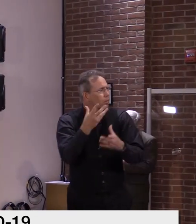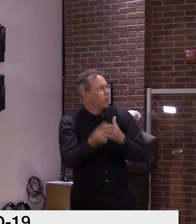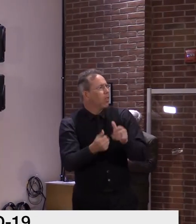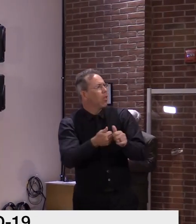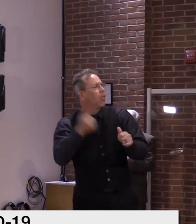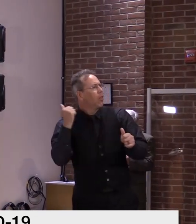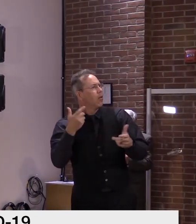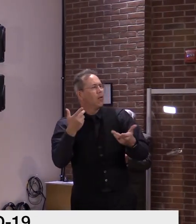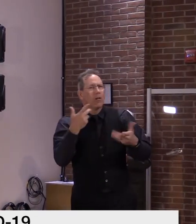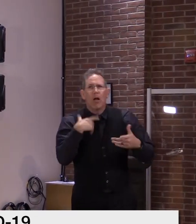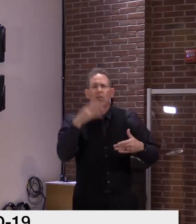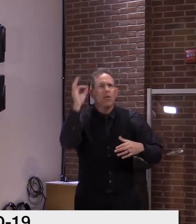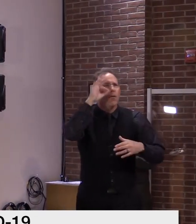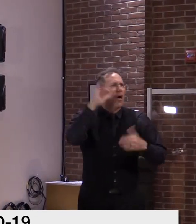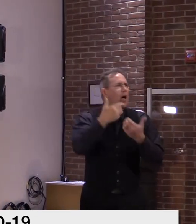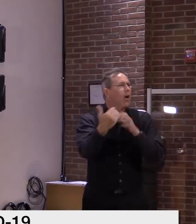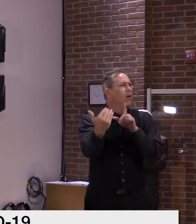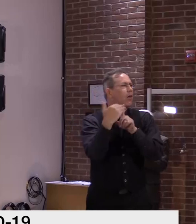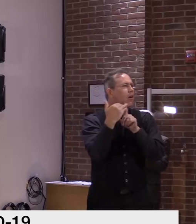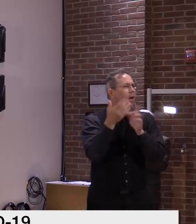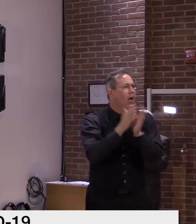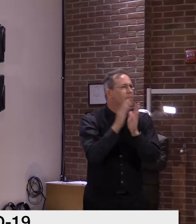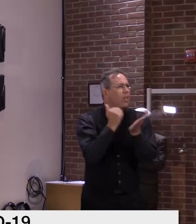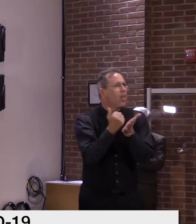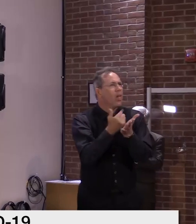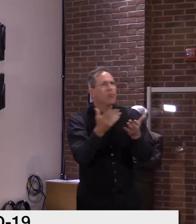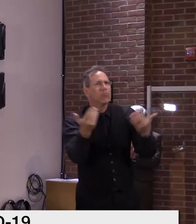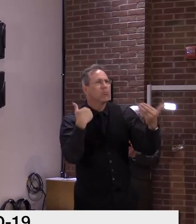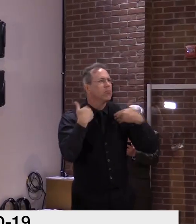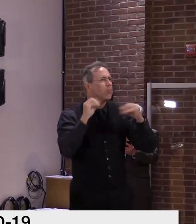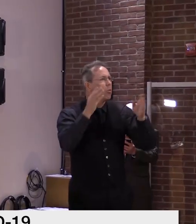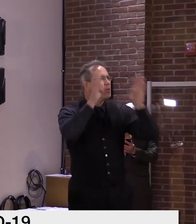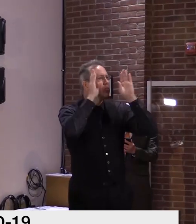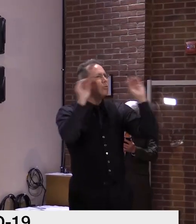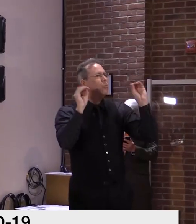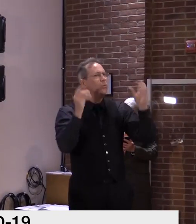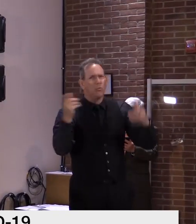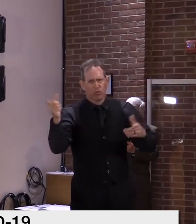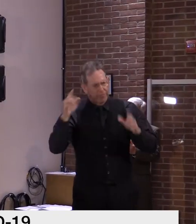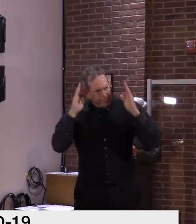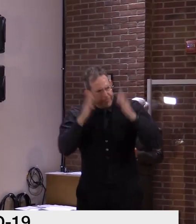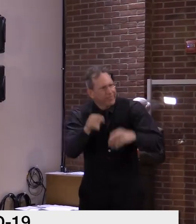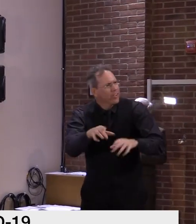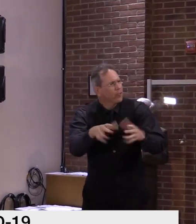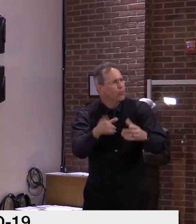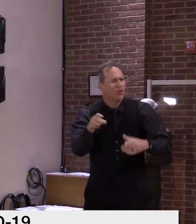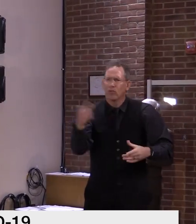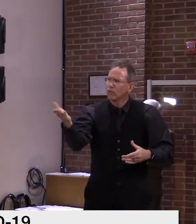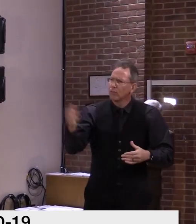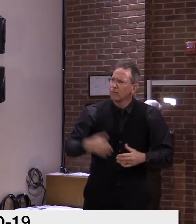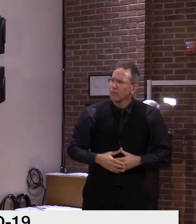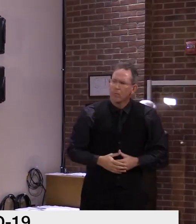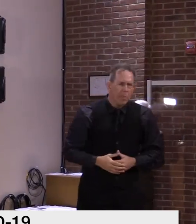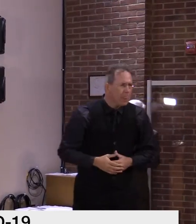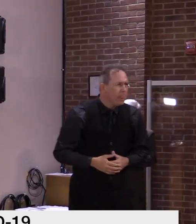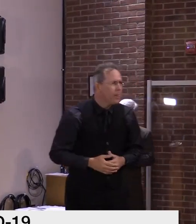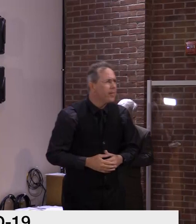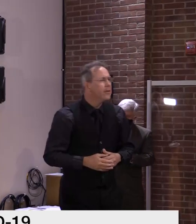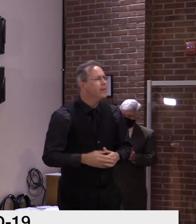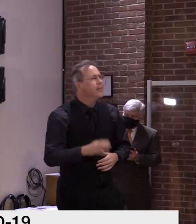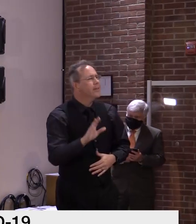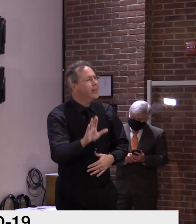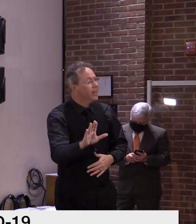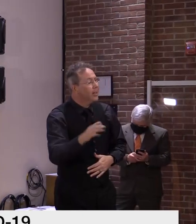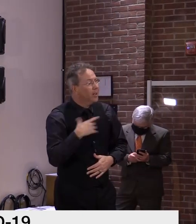strategy? I would certainly not say missed the boat because I think we're actually leading the country, to be honest, in